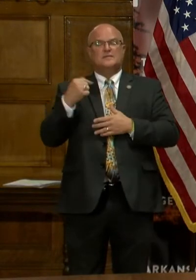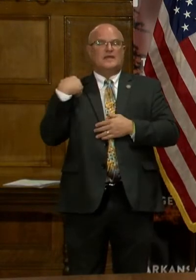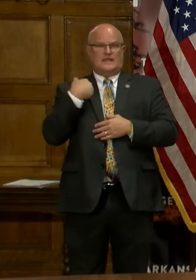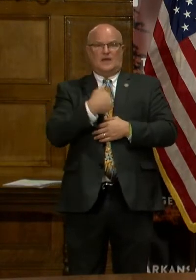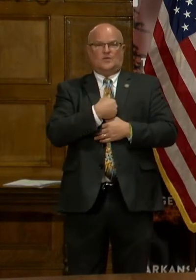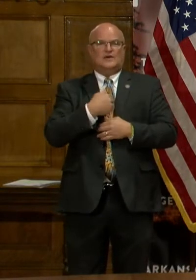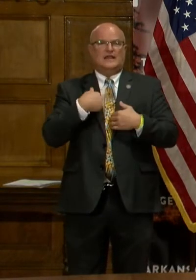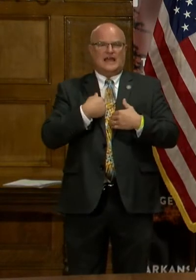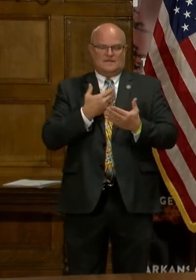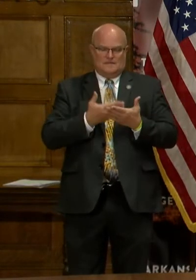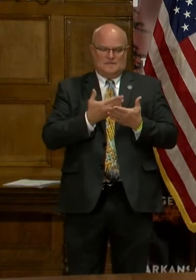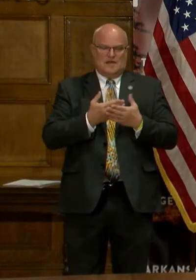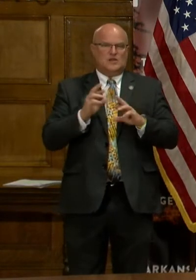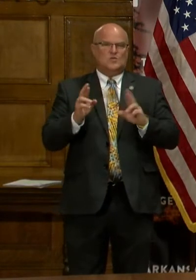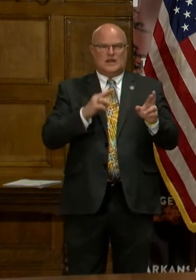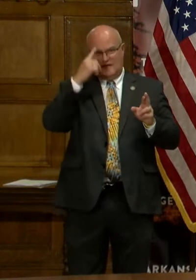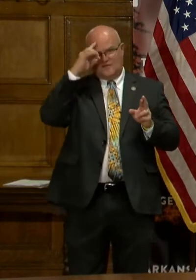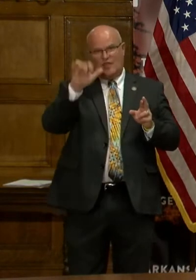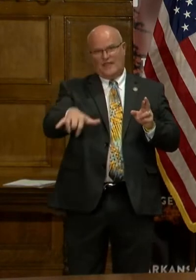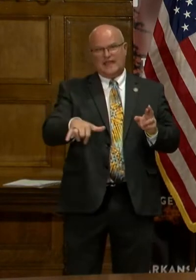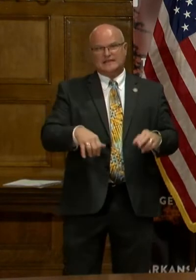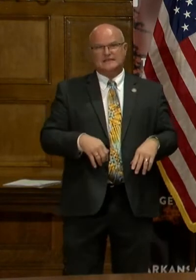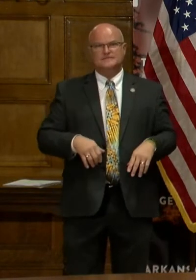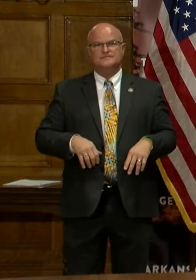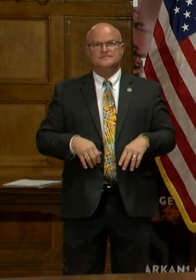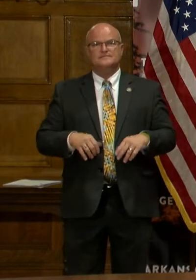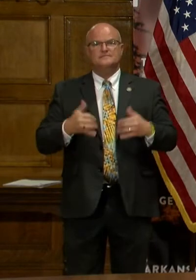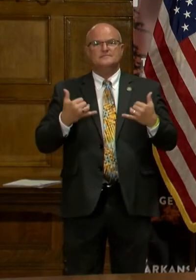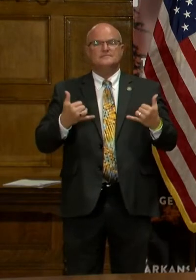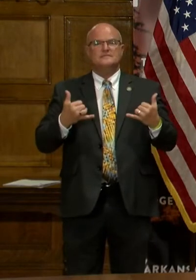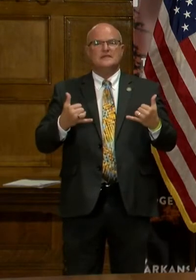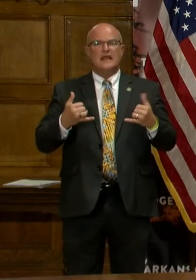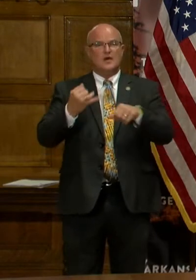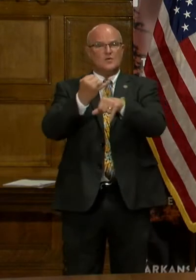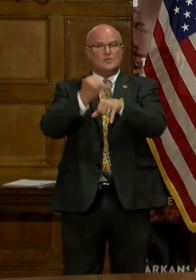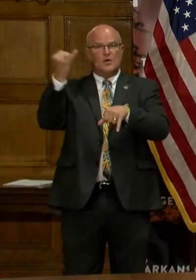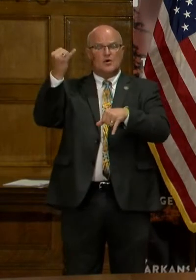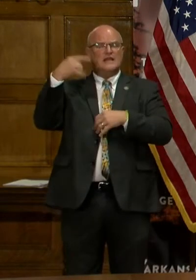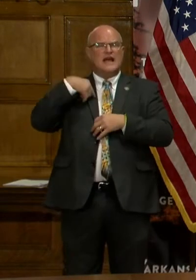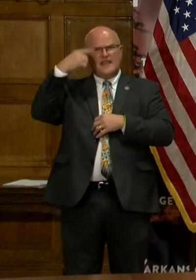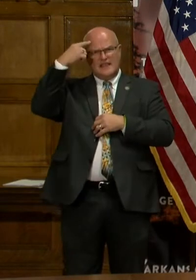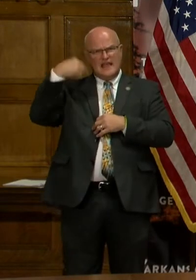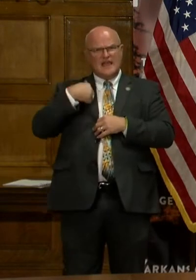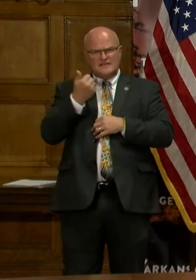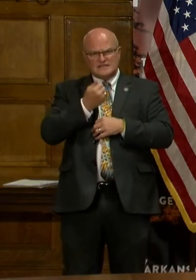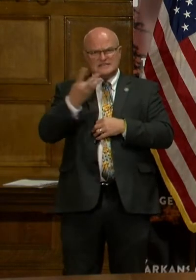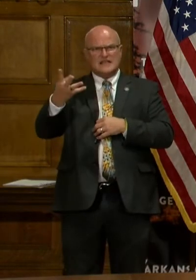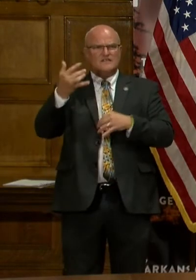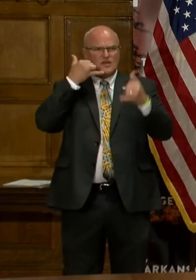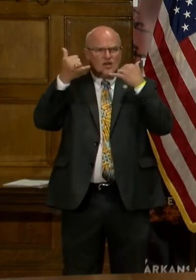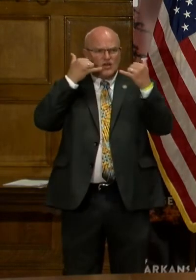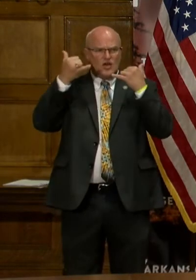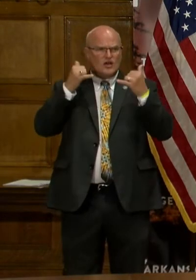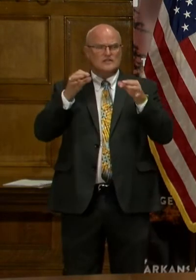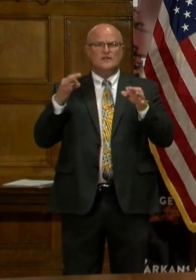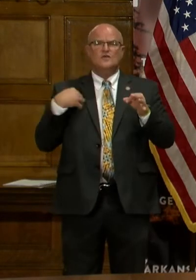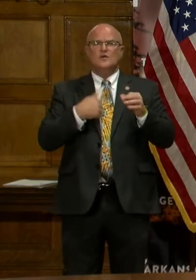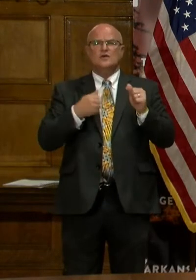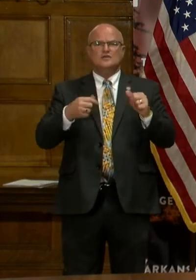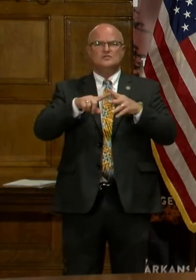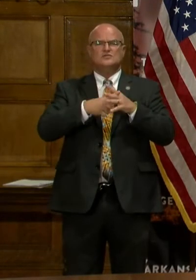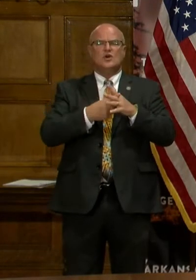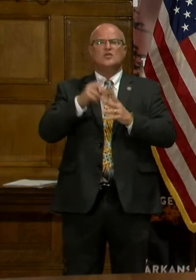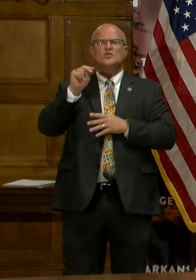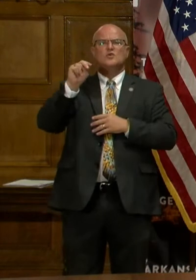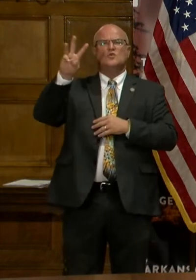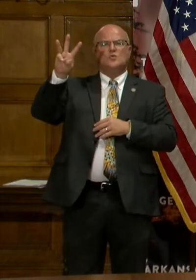we'll have funds available for that. Let's go remotely, and I think we have a number of callers, so if we could, let's start